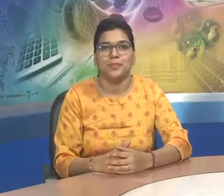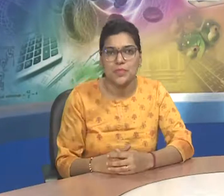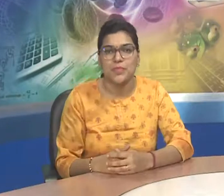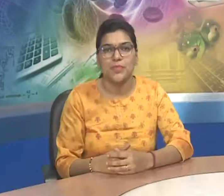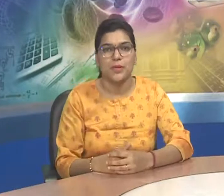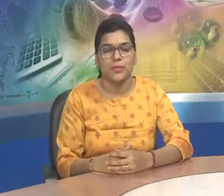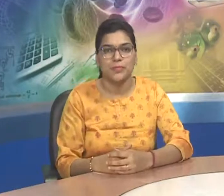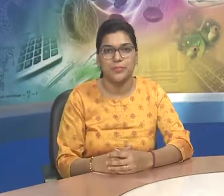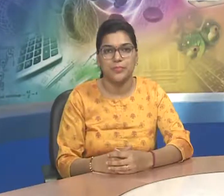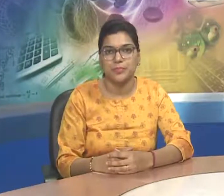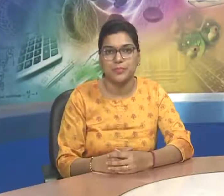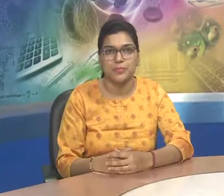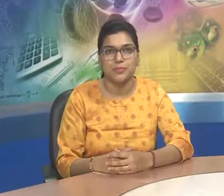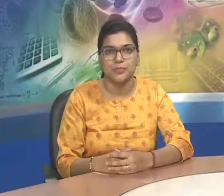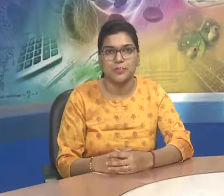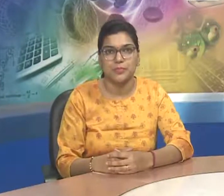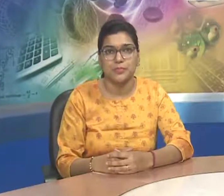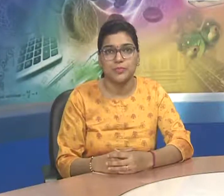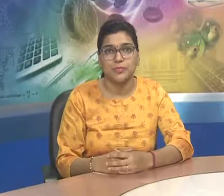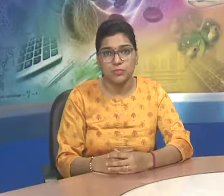encouraging participation.